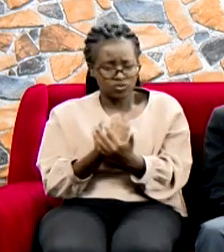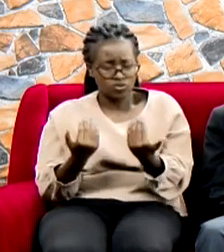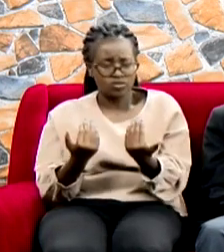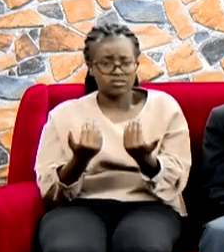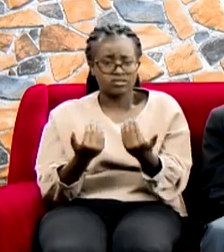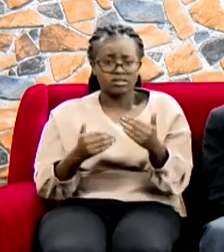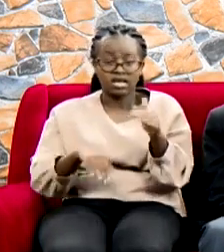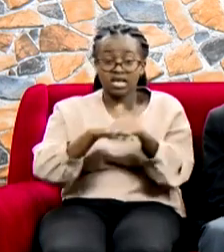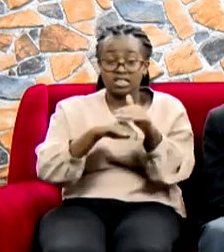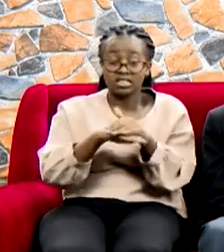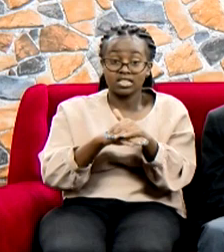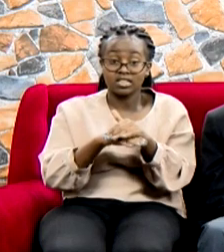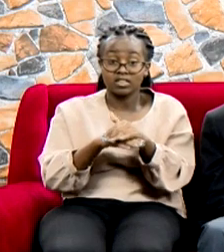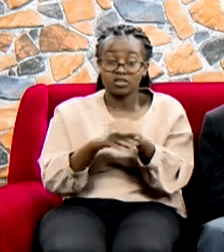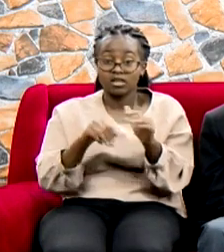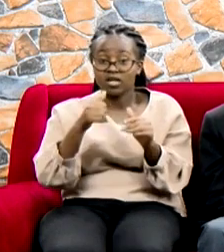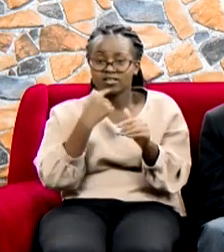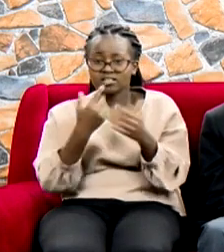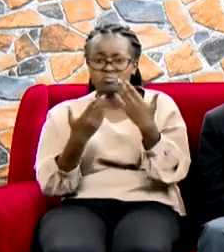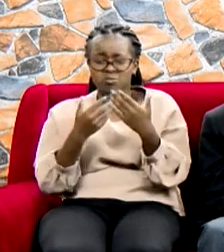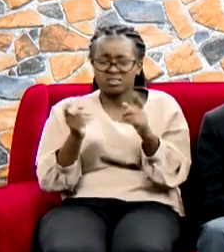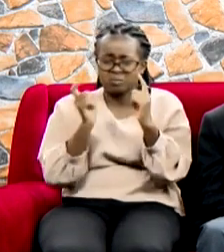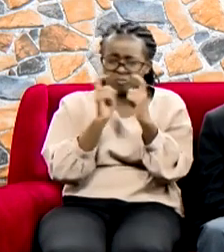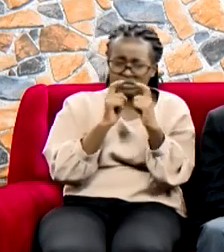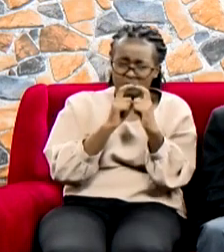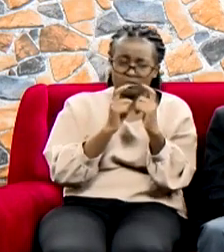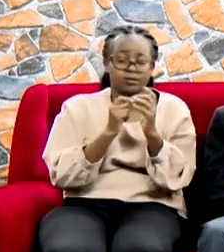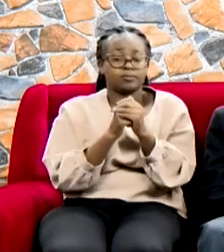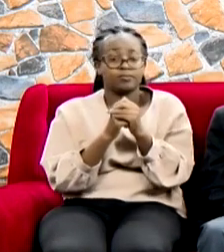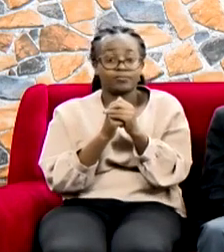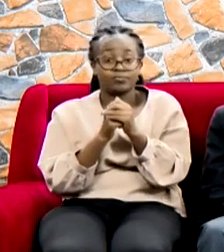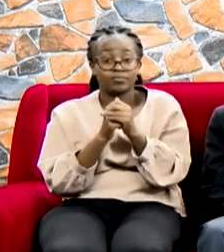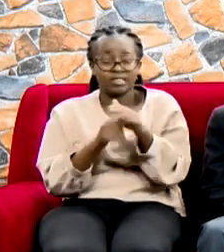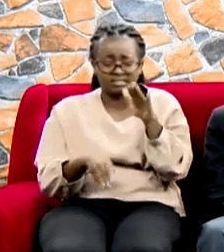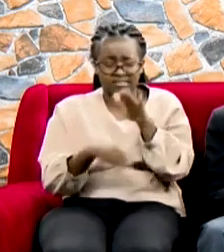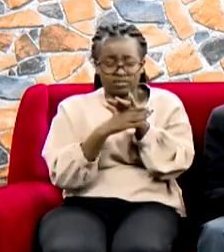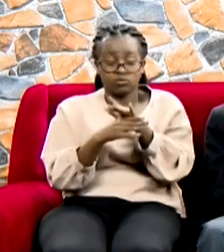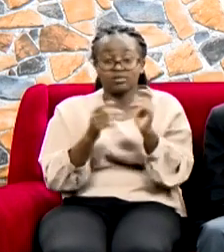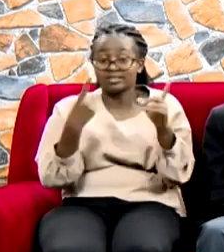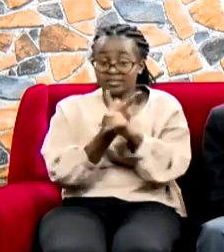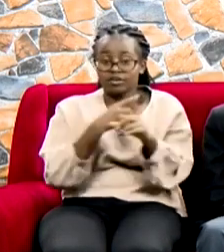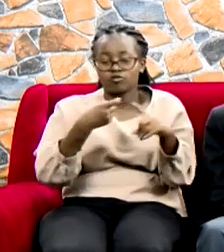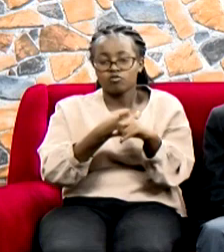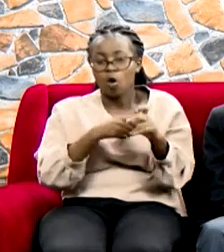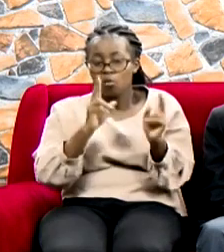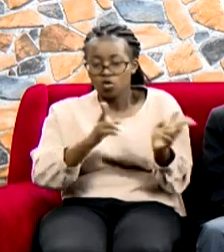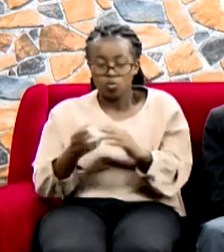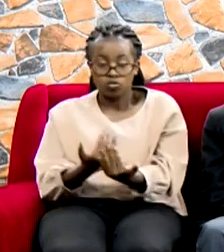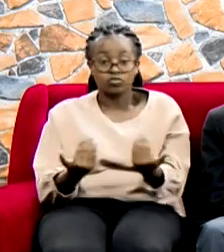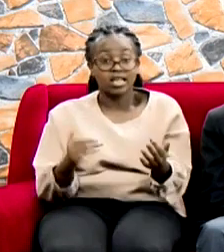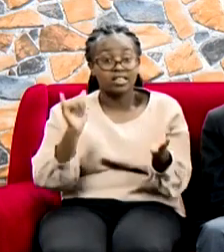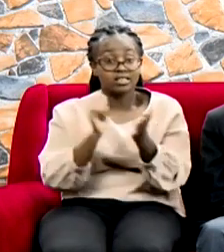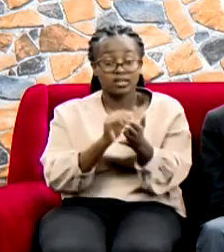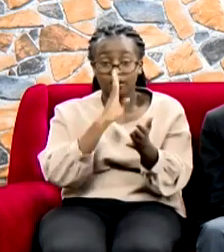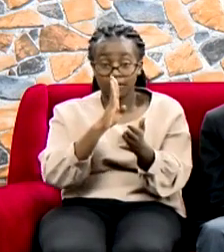some others will even say it was even painful at some point. The kicking was different. So, and that can